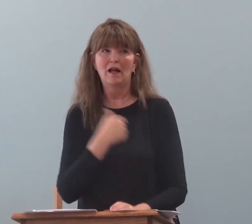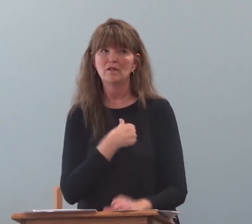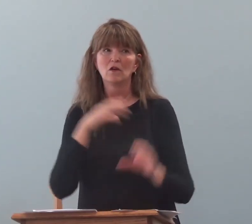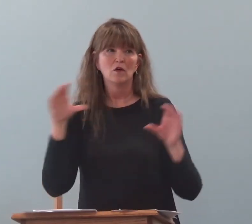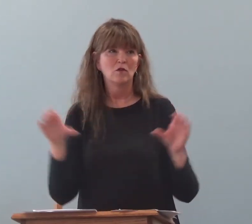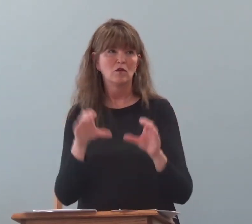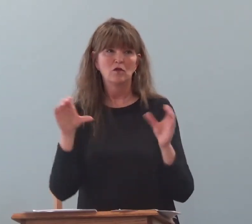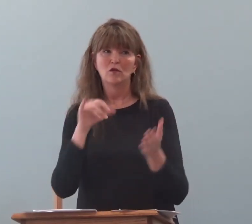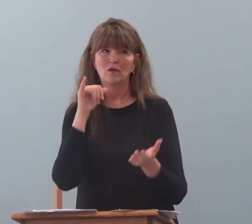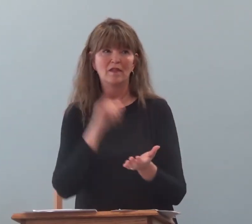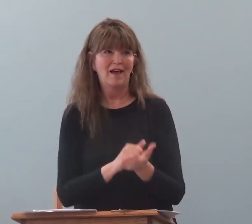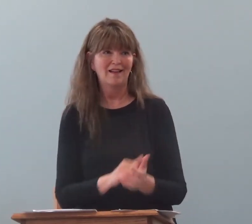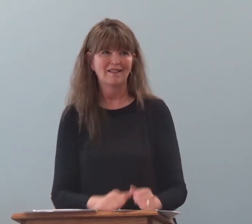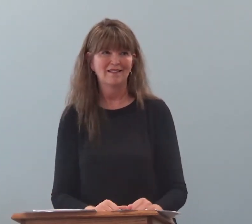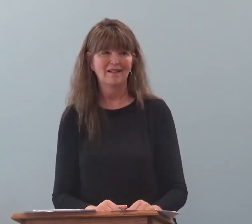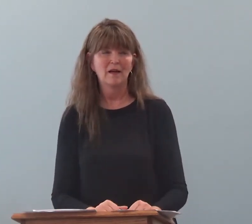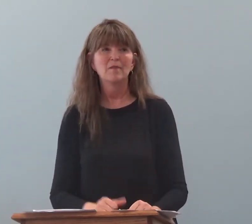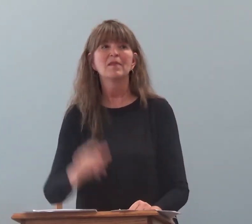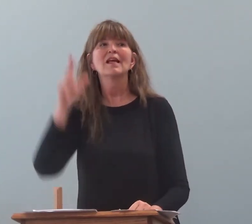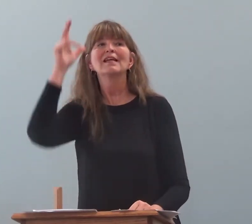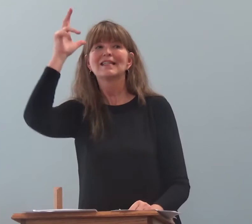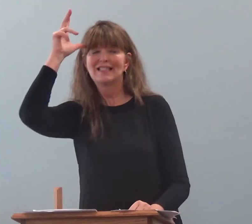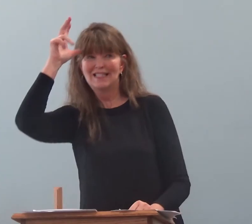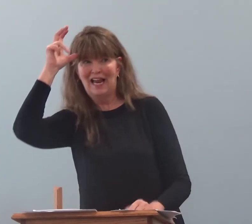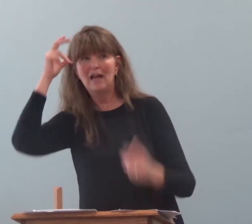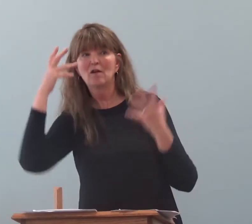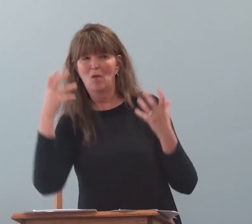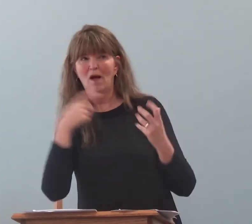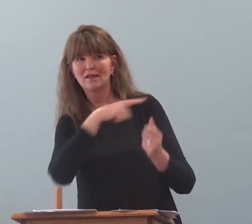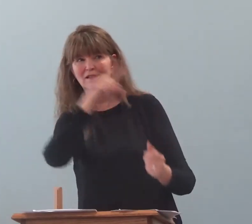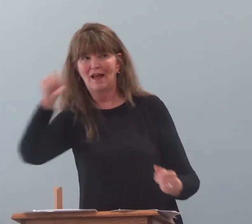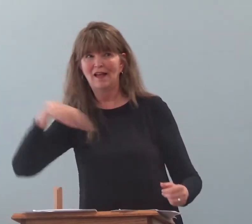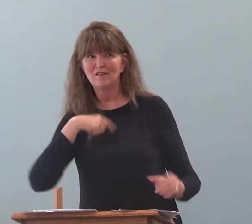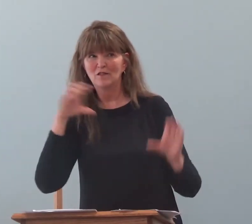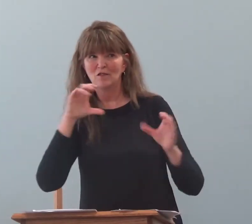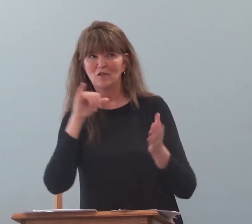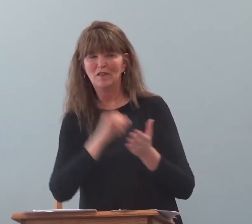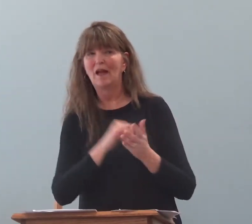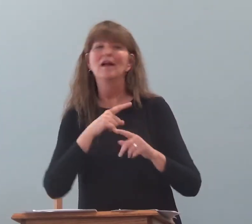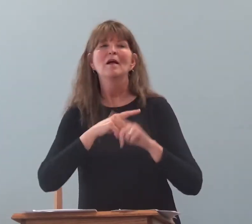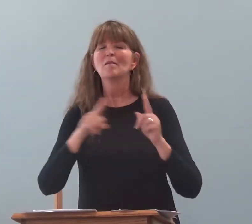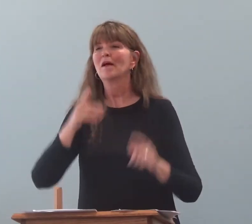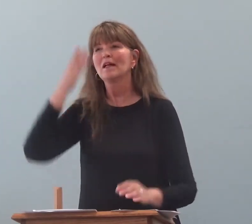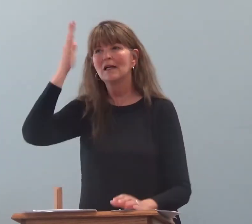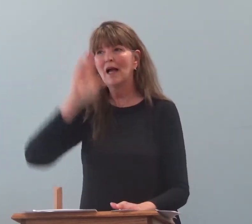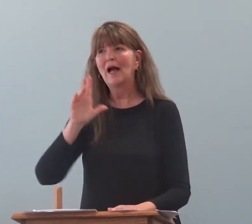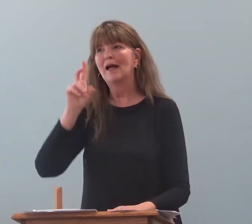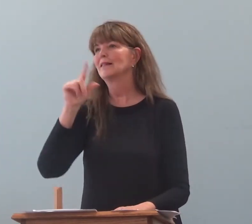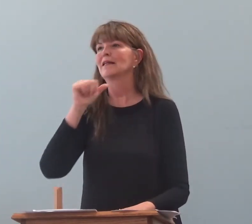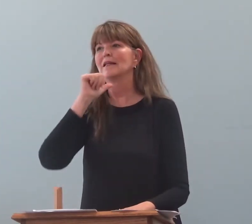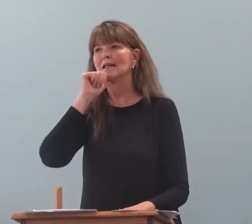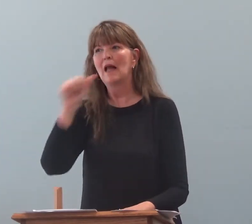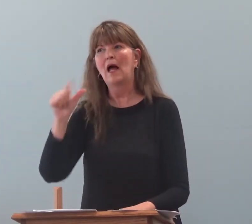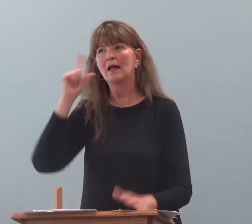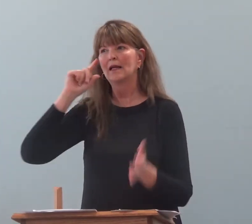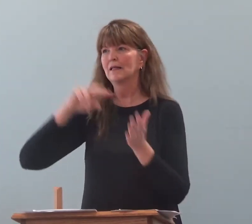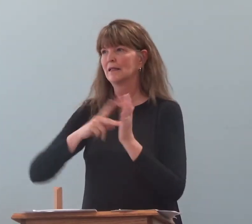not create us to act in that manner. Now, Satan wants us to deconstruct each